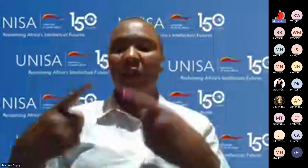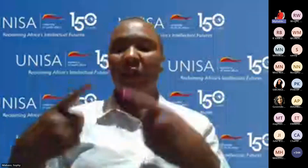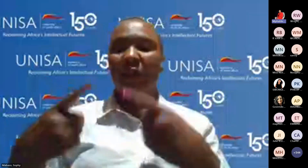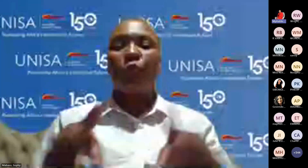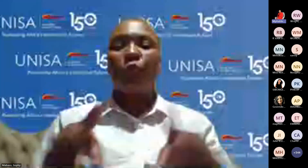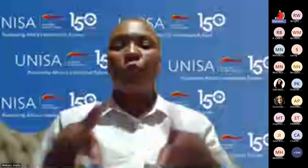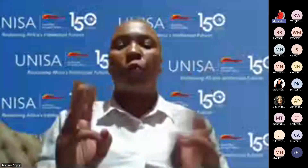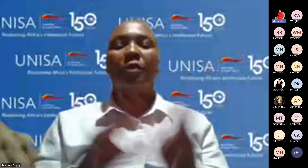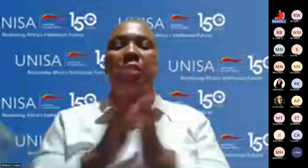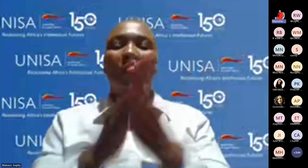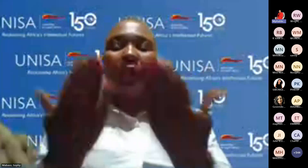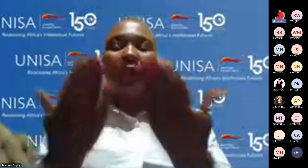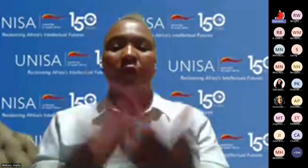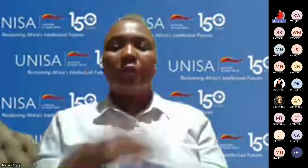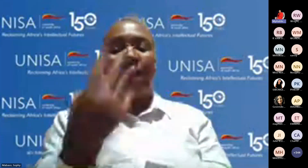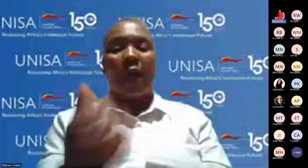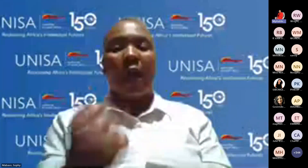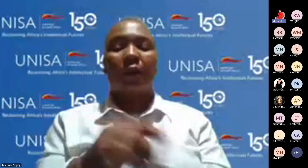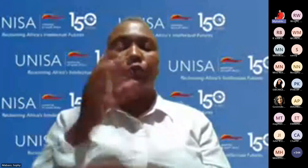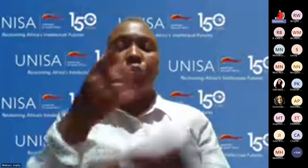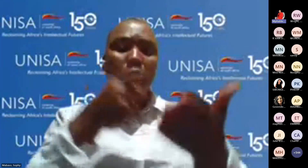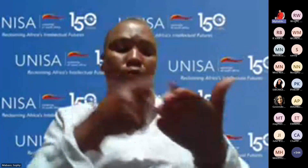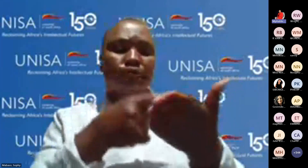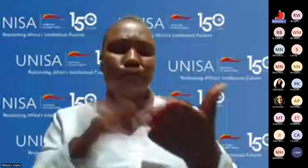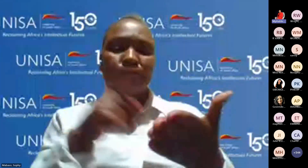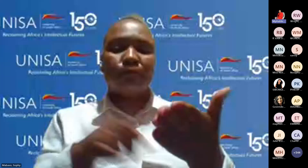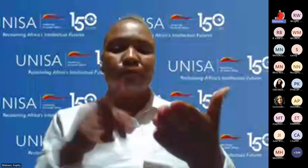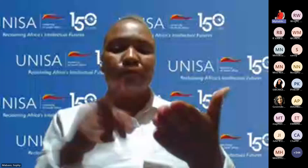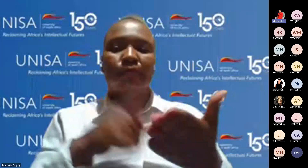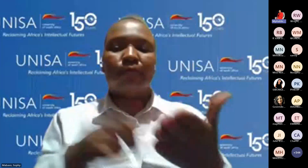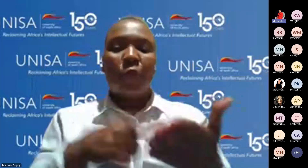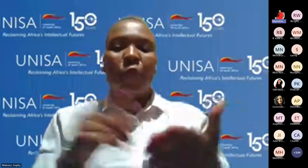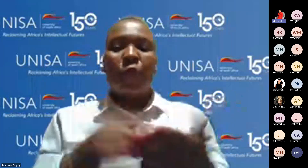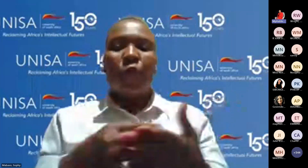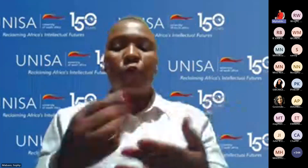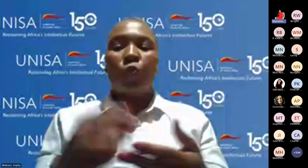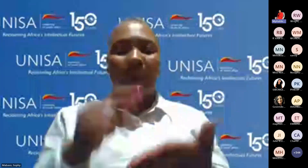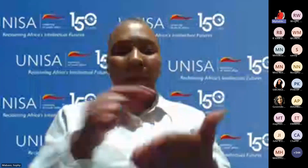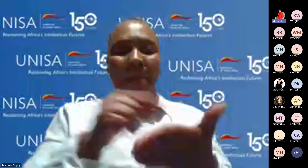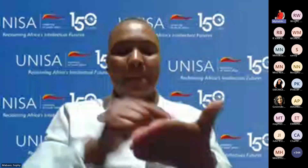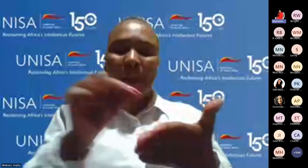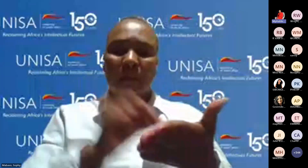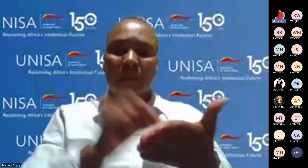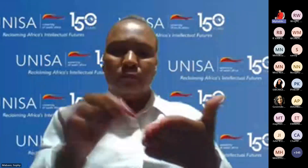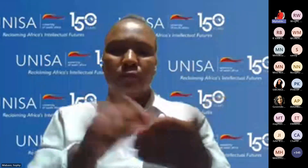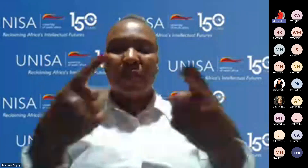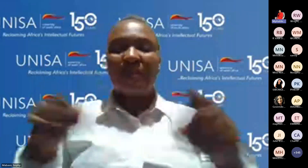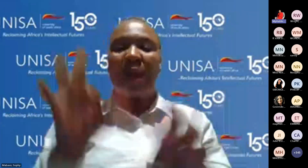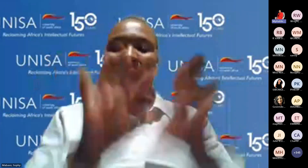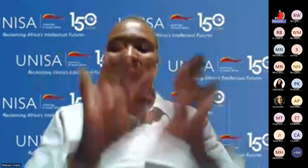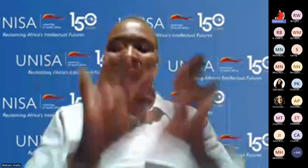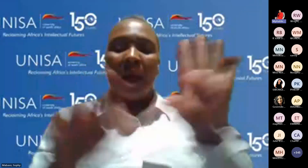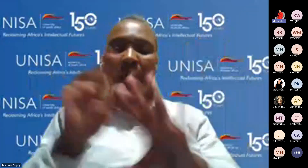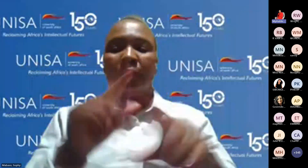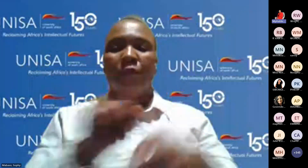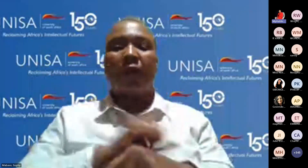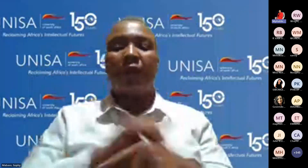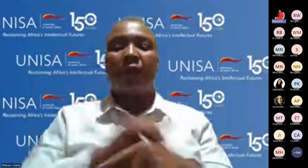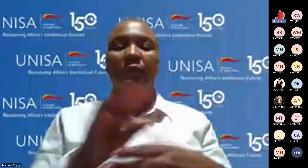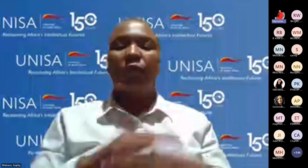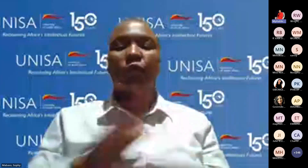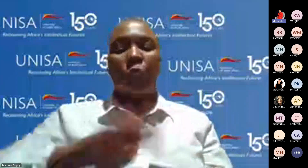The books that you'll be having, you can mark them with markers, with different colors, so that when you